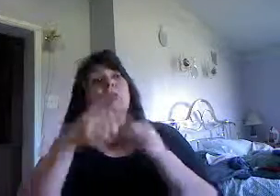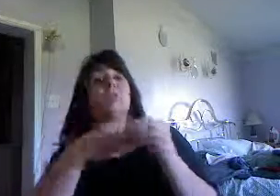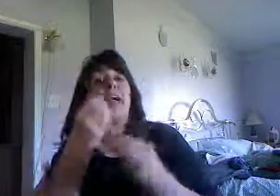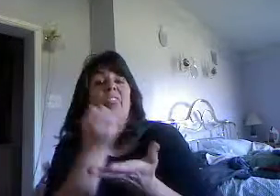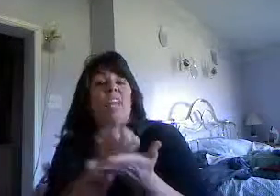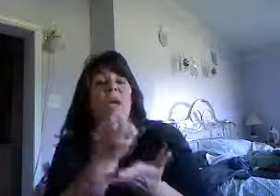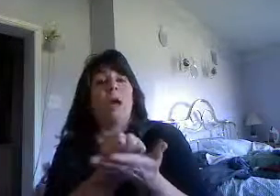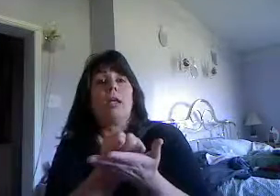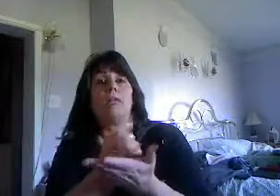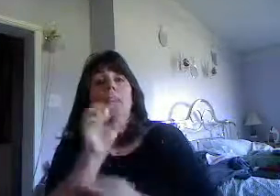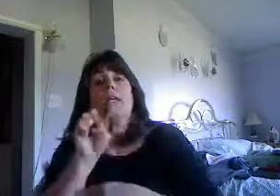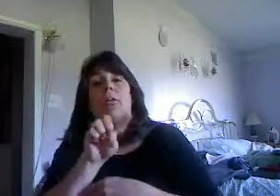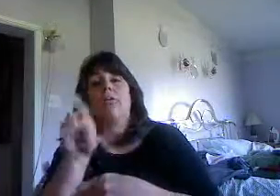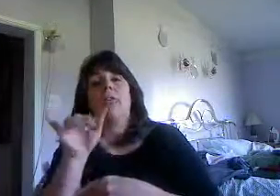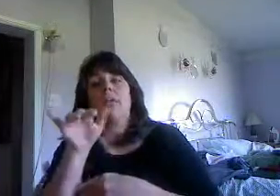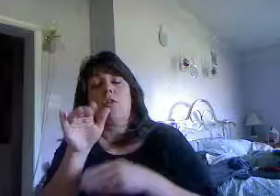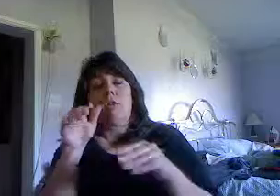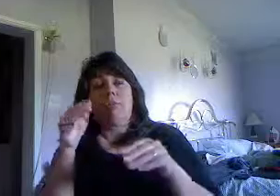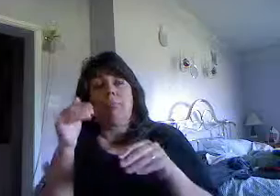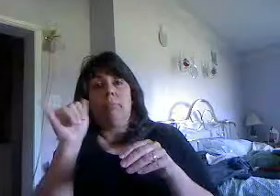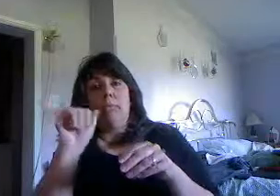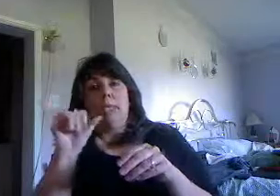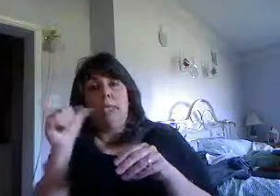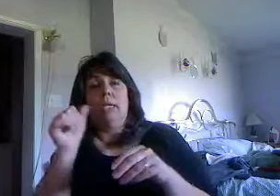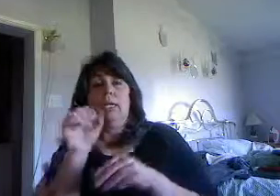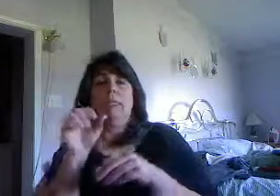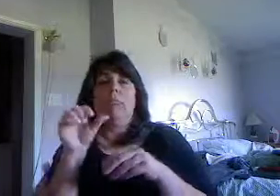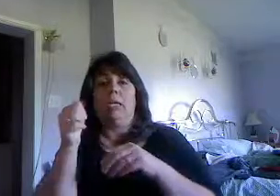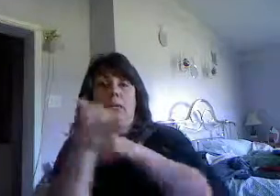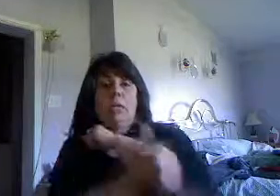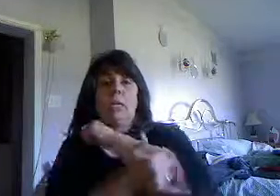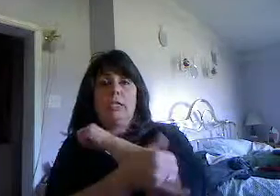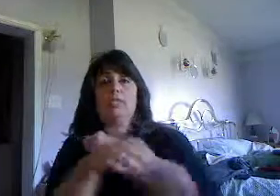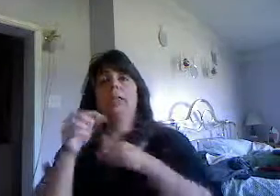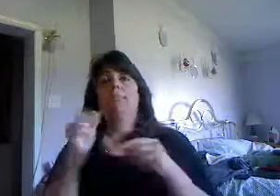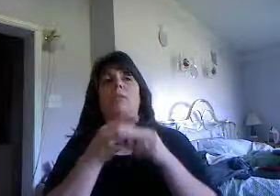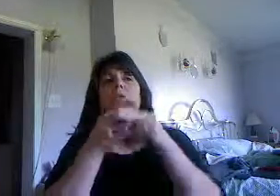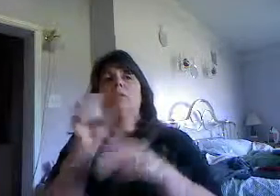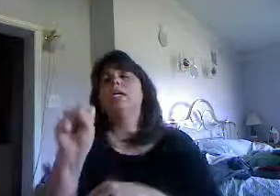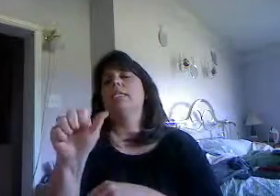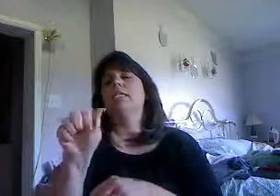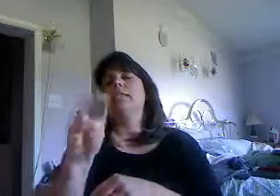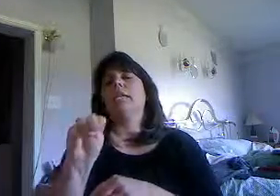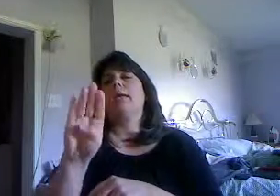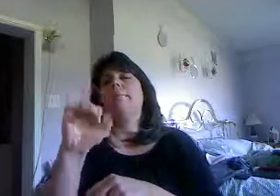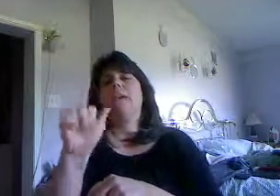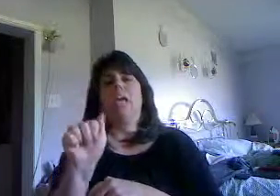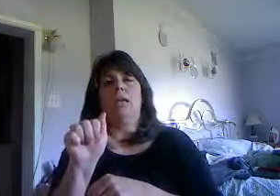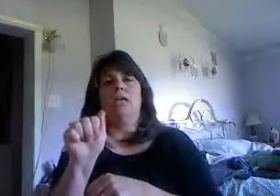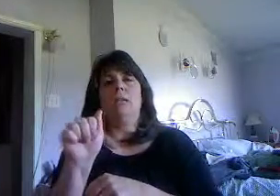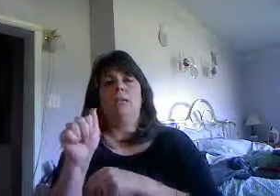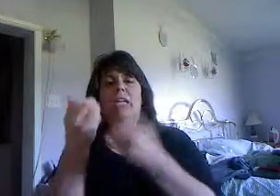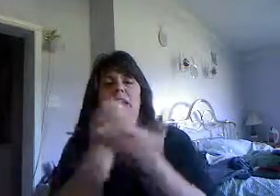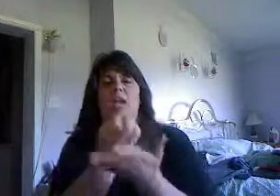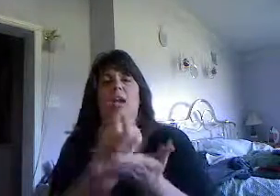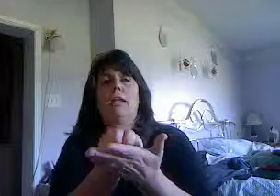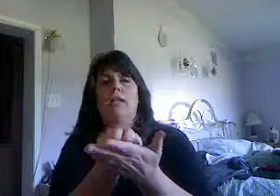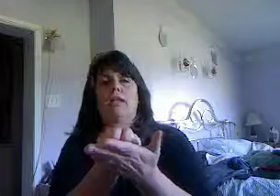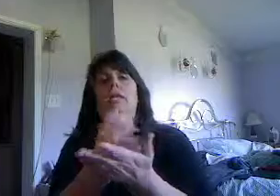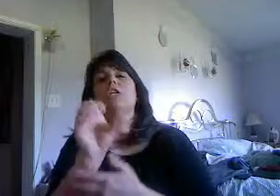specific issues like what's the Zambian economy like. And that's another reason why these advanced services prefer to locate